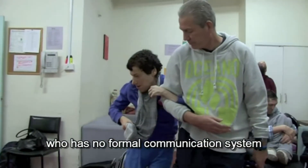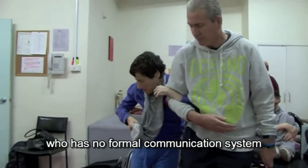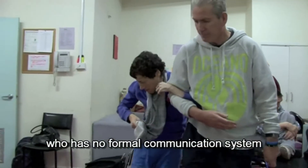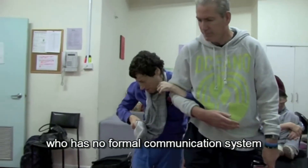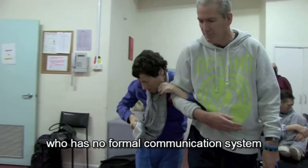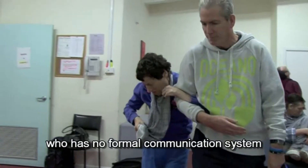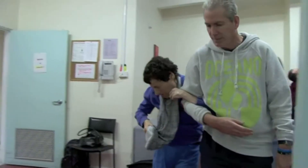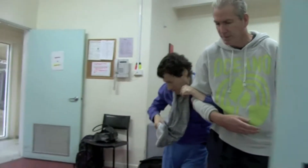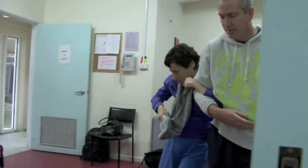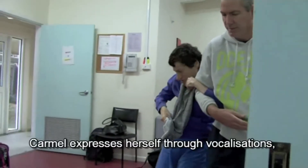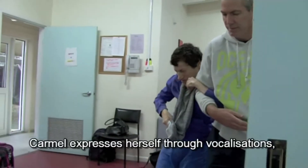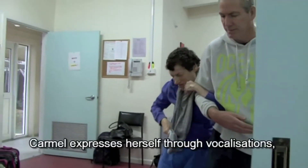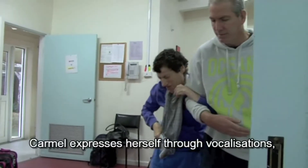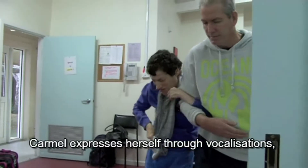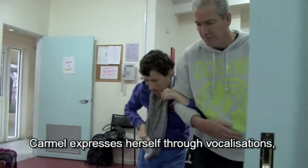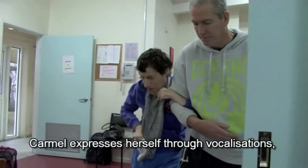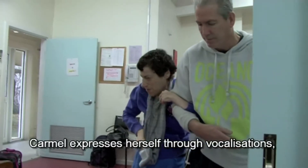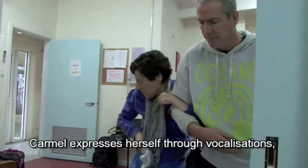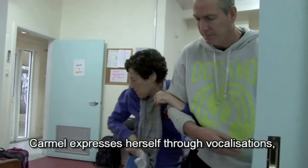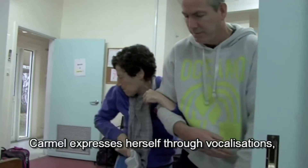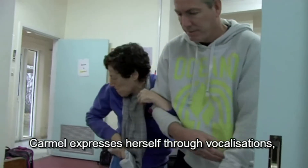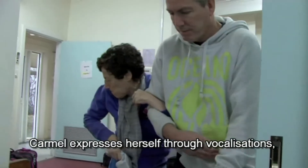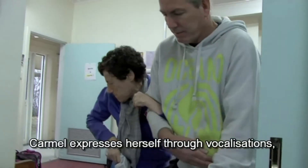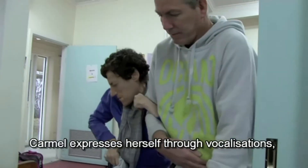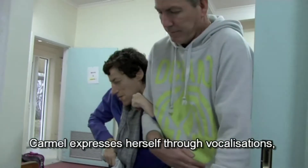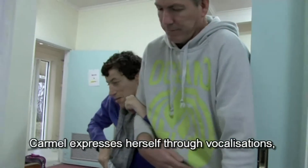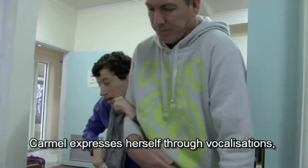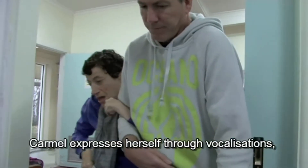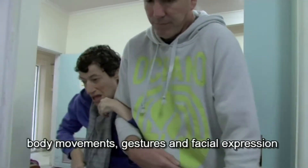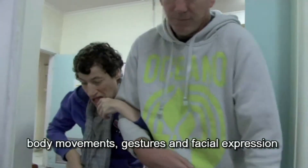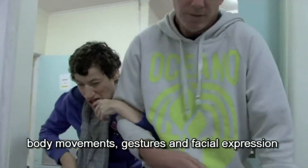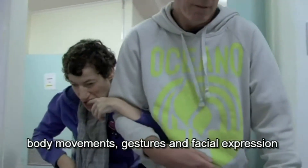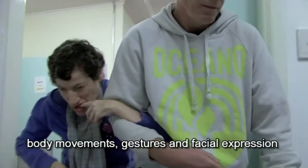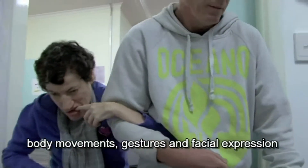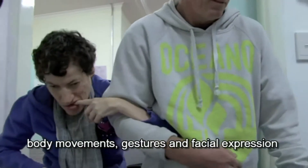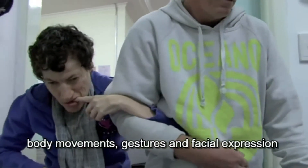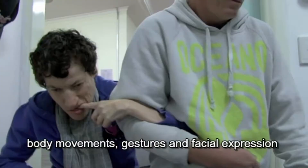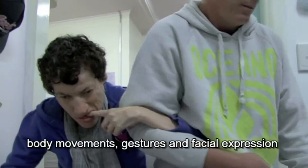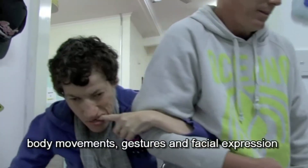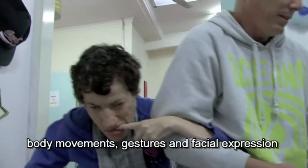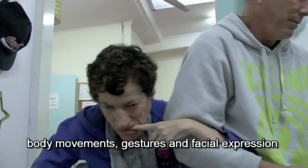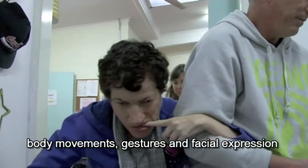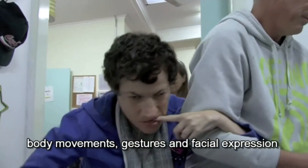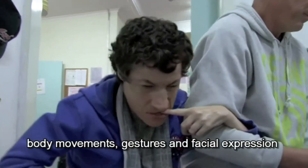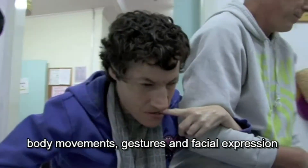system. Carmel expresses herself through vocalizations, body movements, gestures and facial